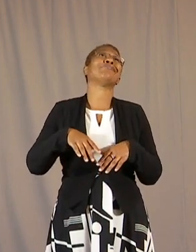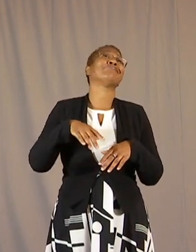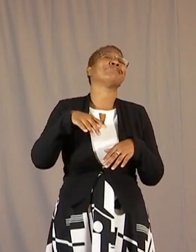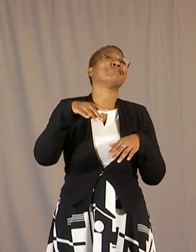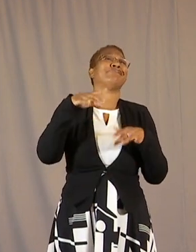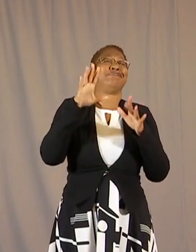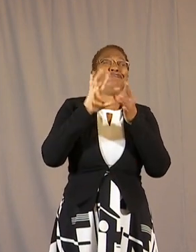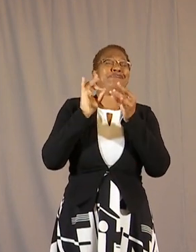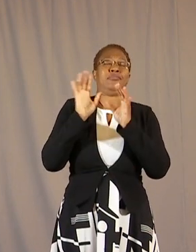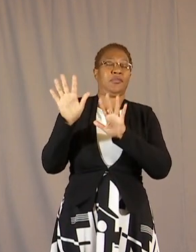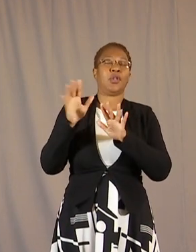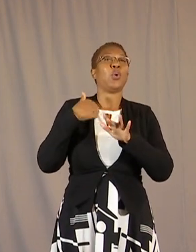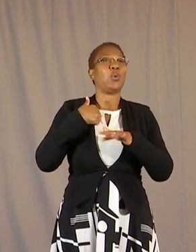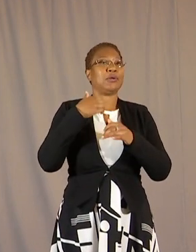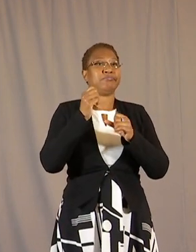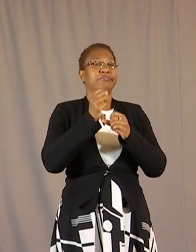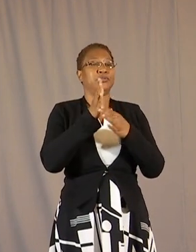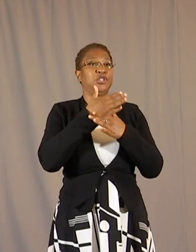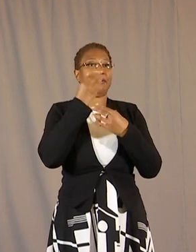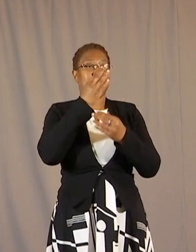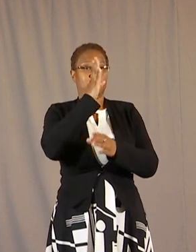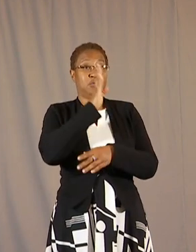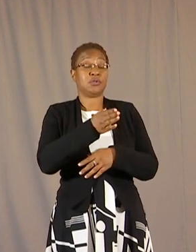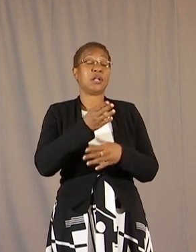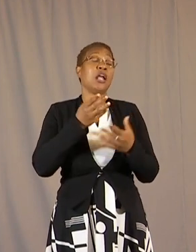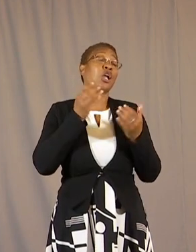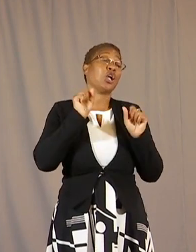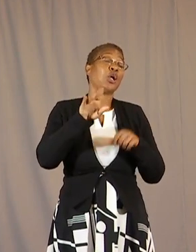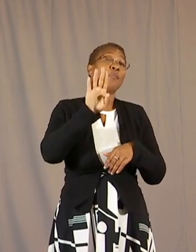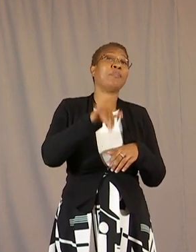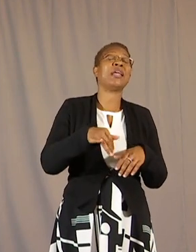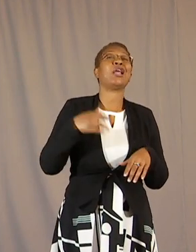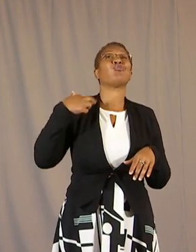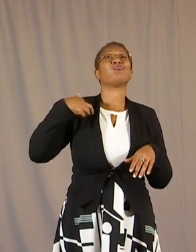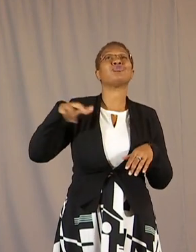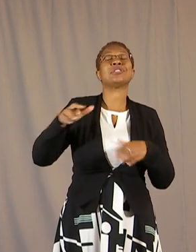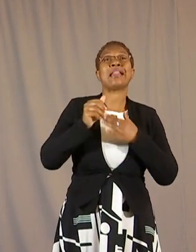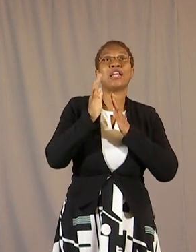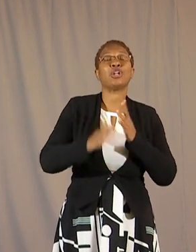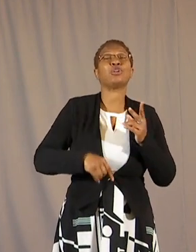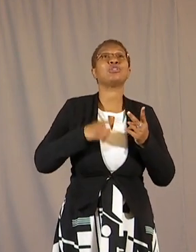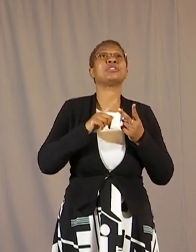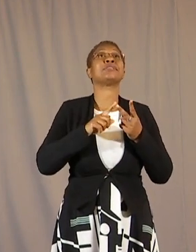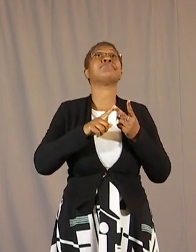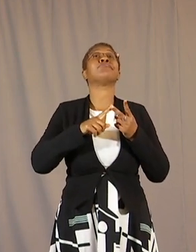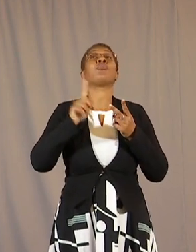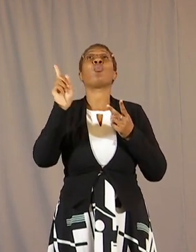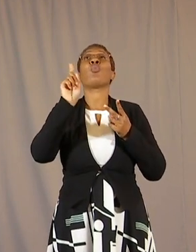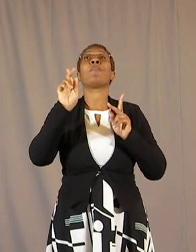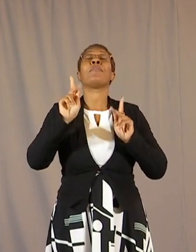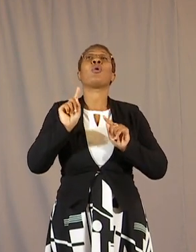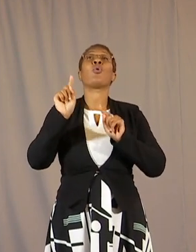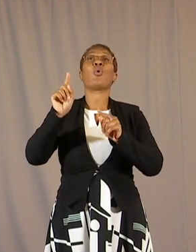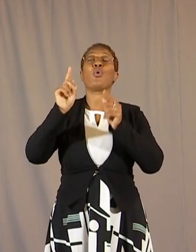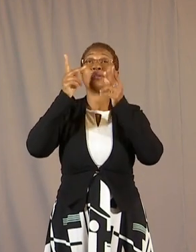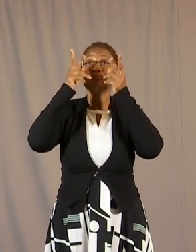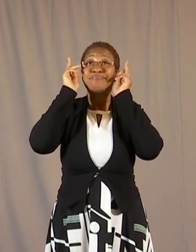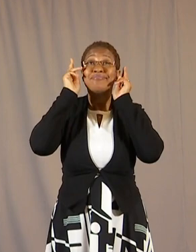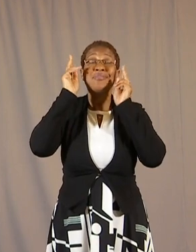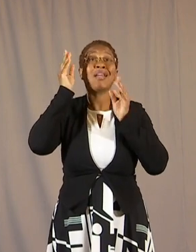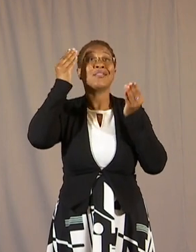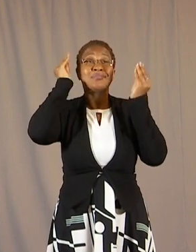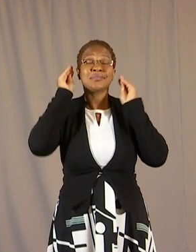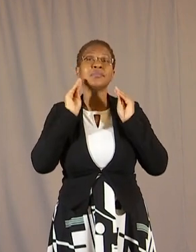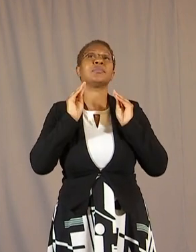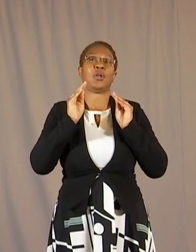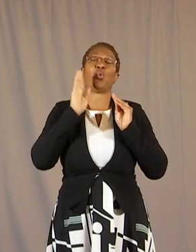be religious leaders in the community, barbershops, just individuals who have a lot of influence within